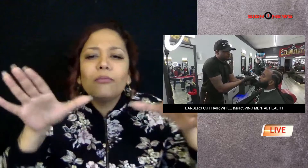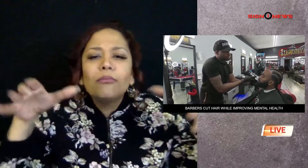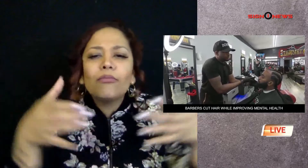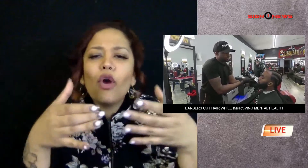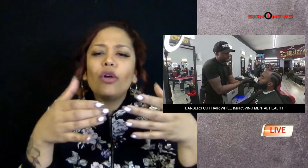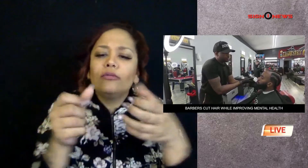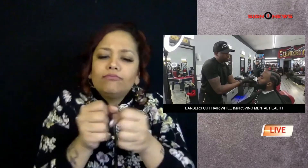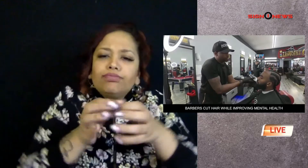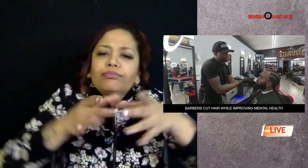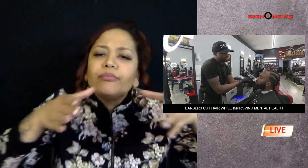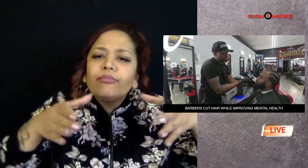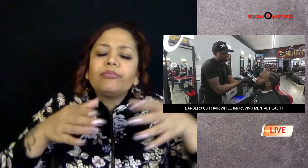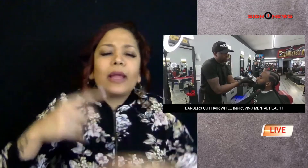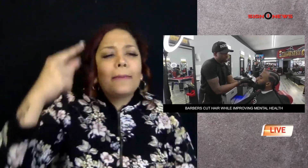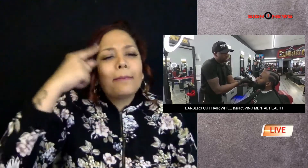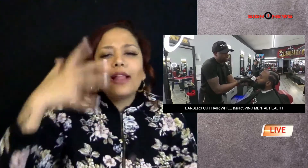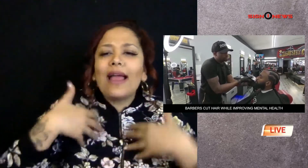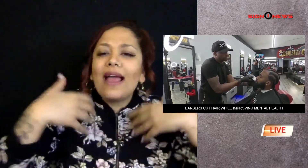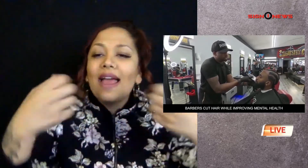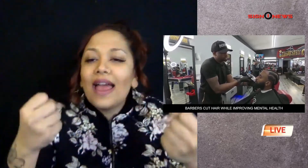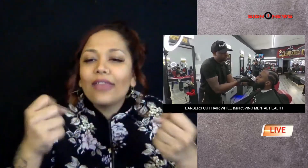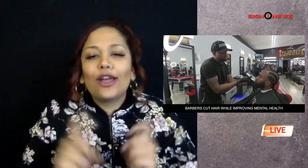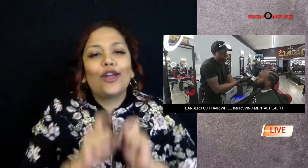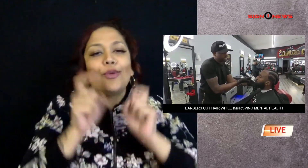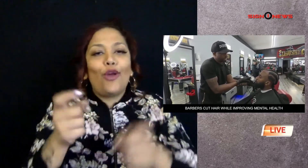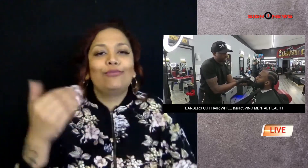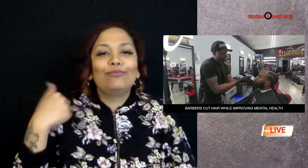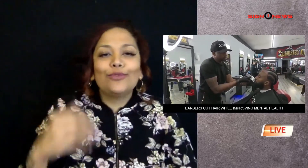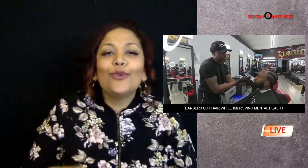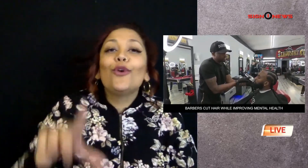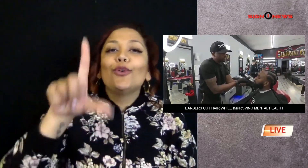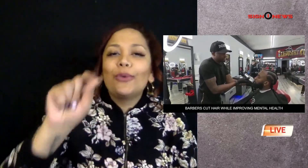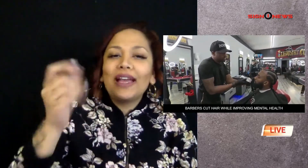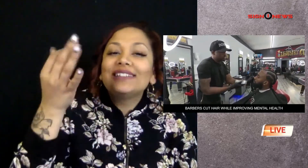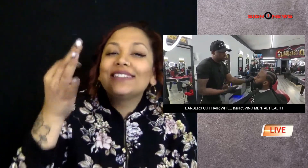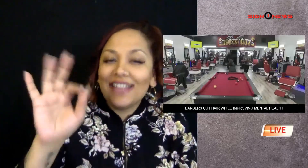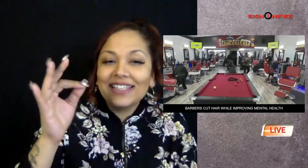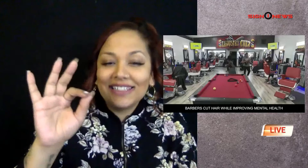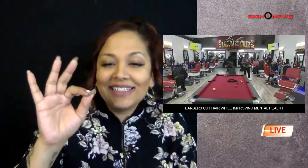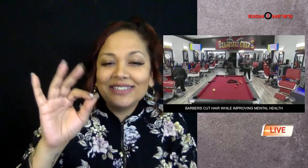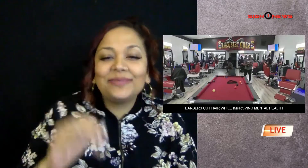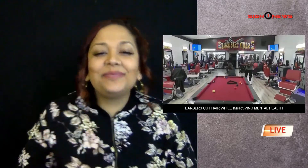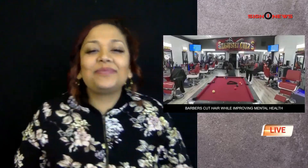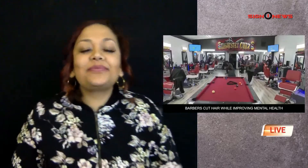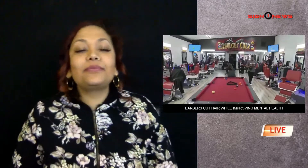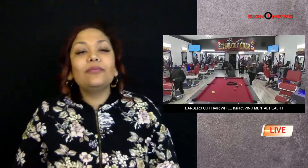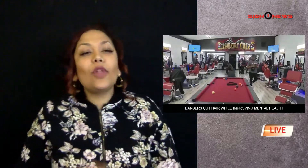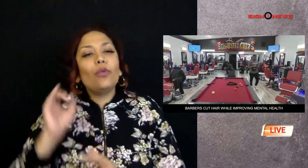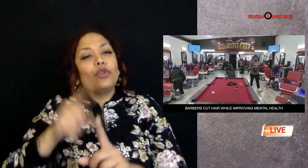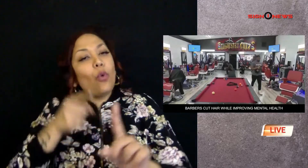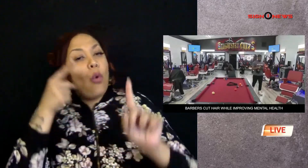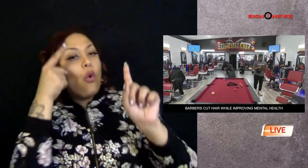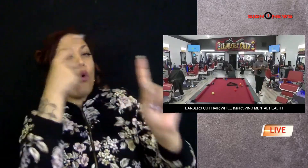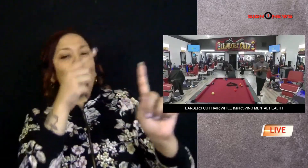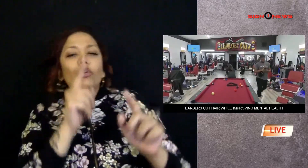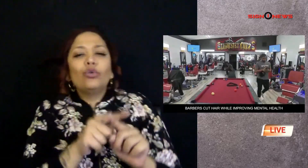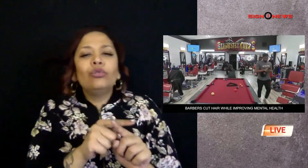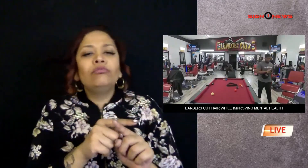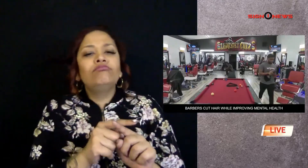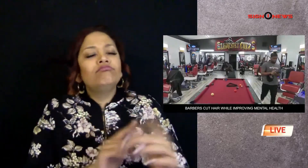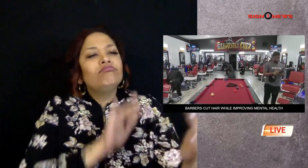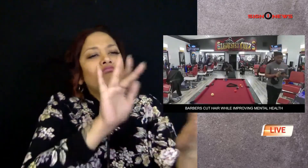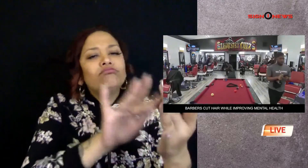the American Psychiatric Association with the Pioneer for Advancing Minority Mental Health Award in